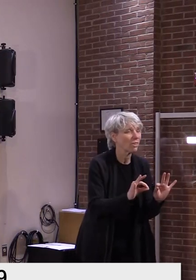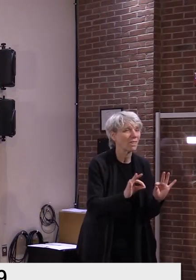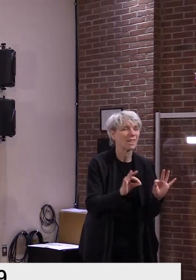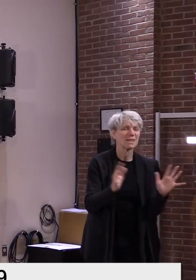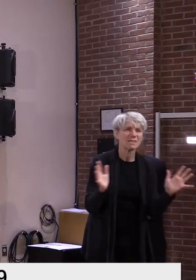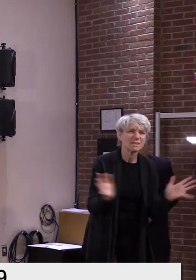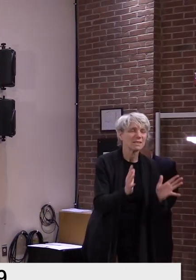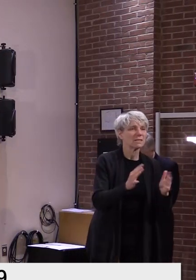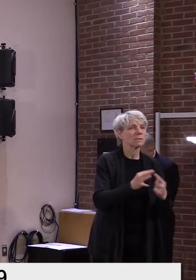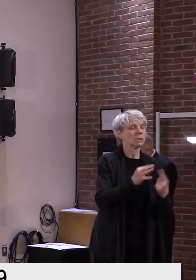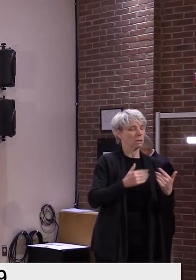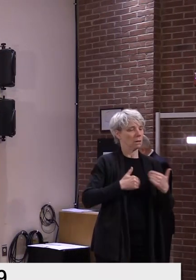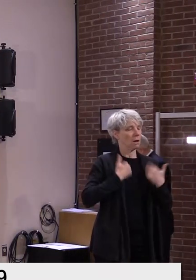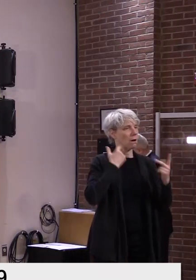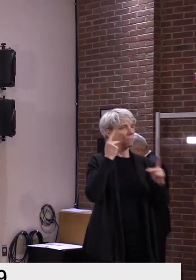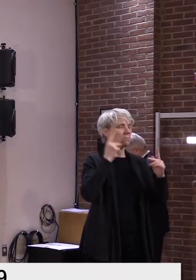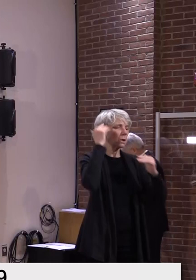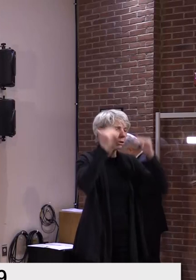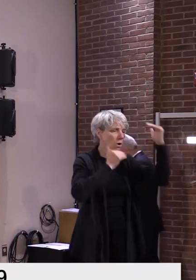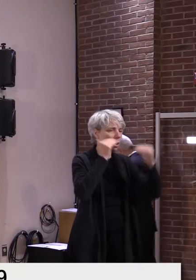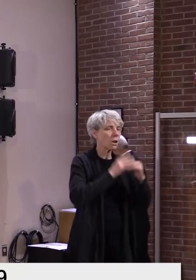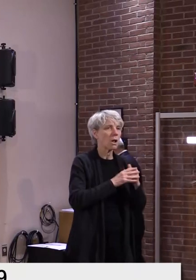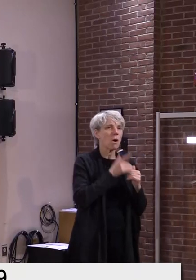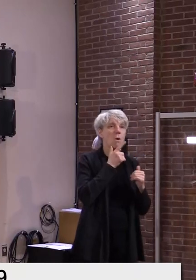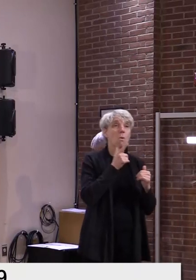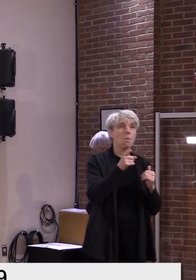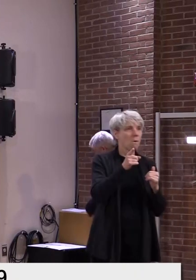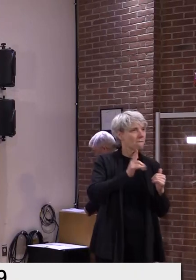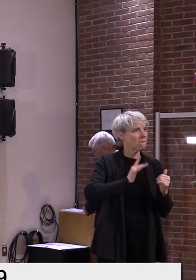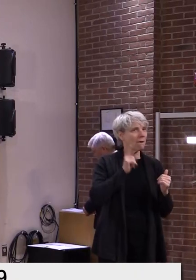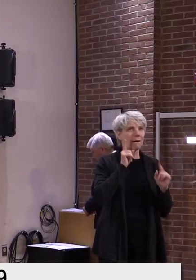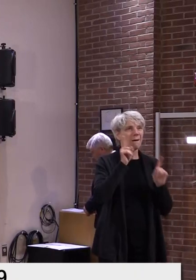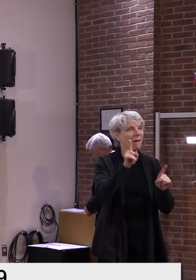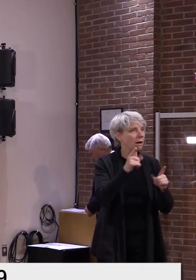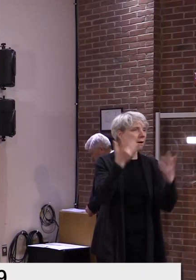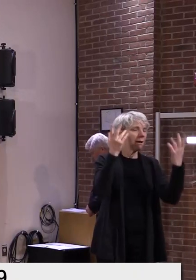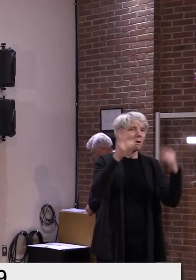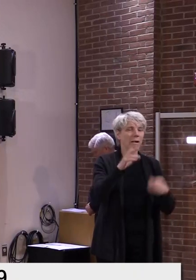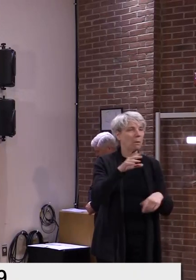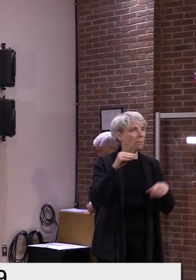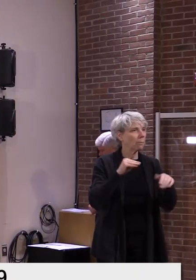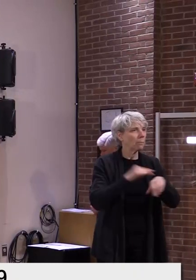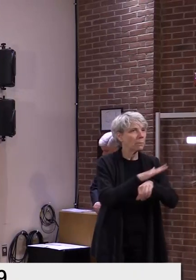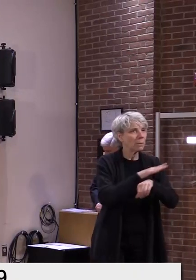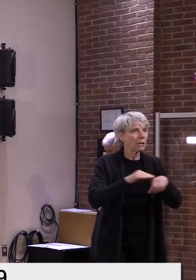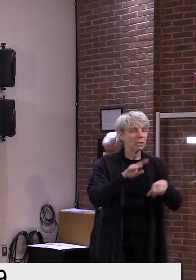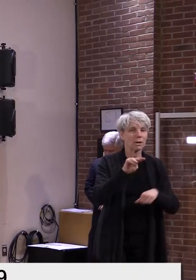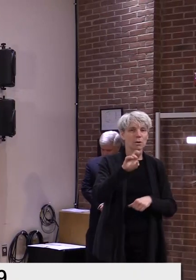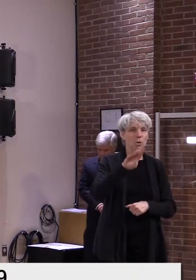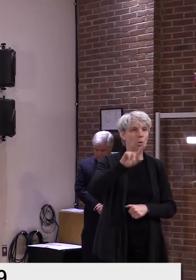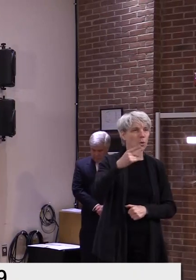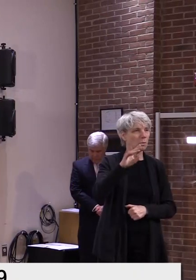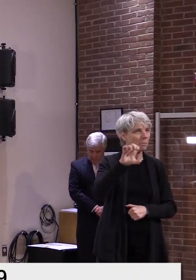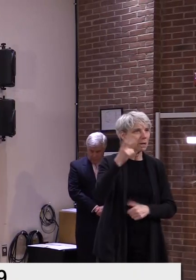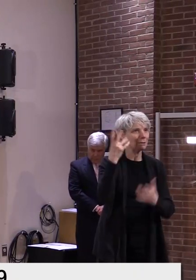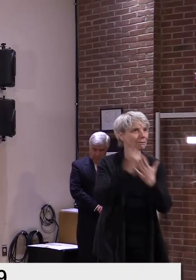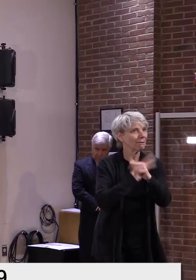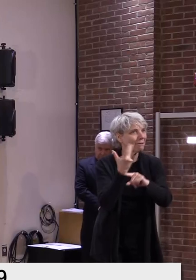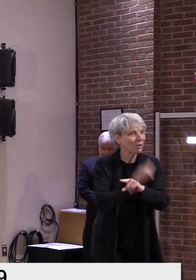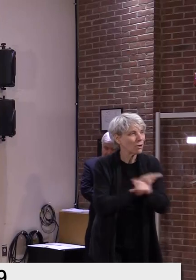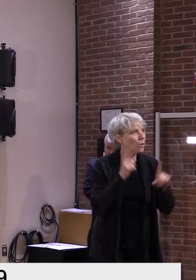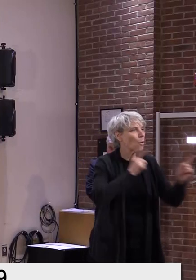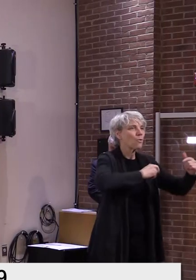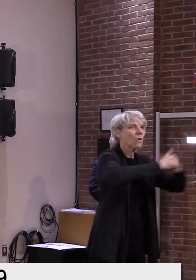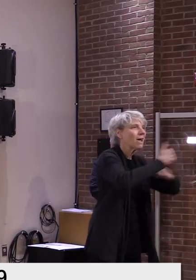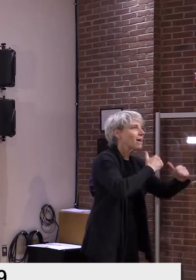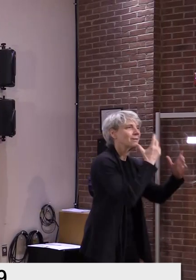young Vermonters, who have been taking advantage of some of our special vaccination opportunities, whether at North Beach, a racetrack,